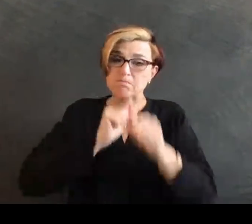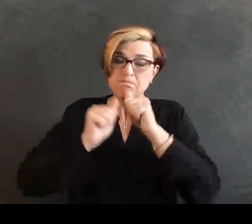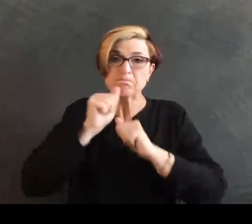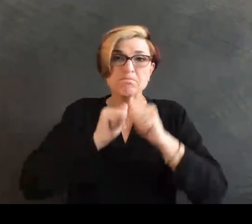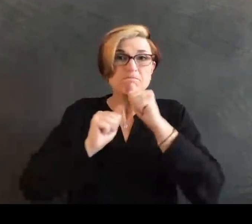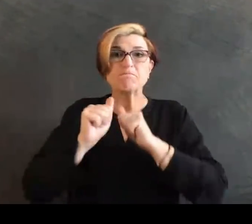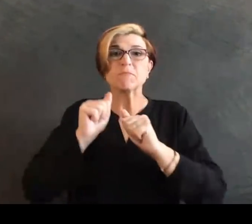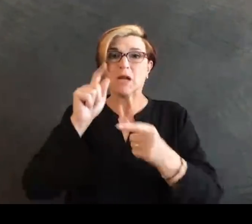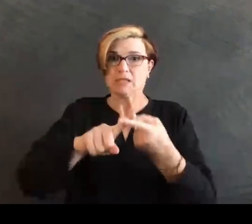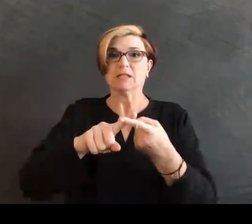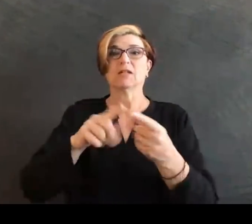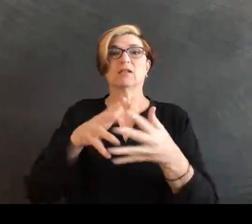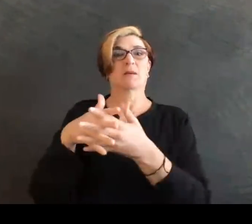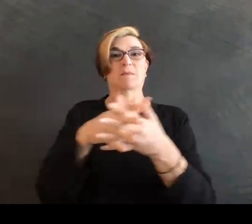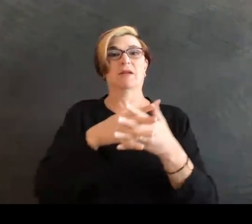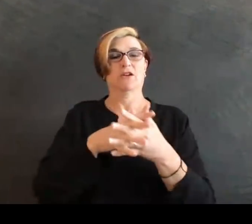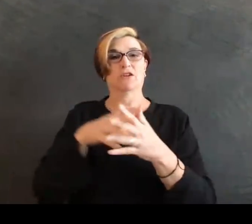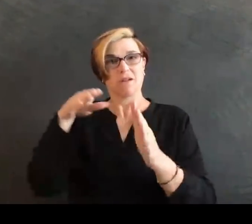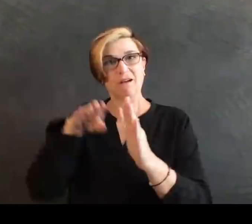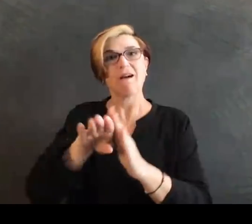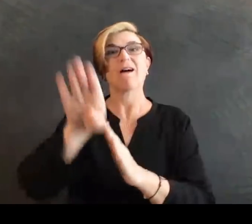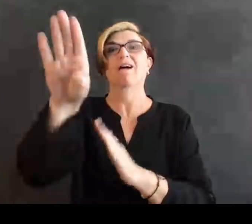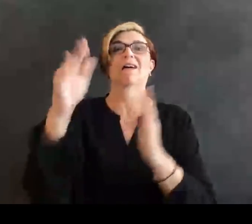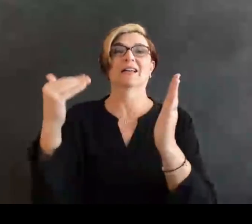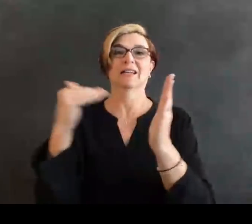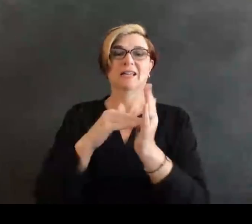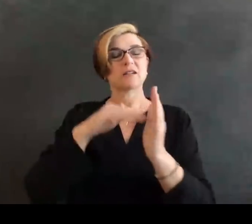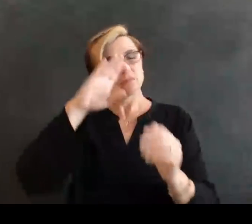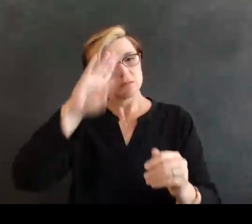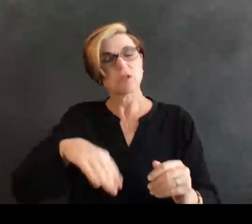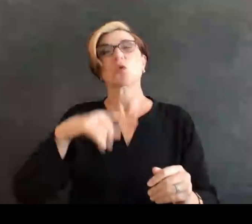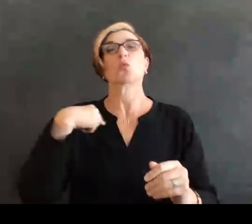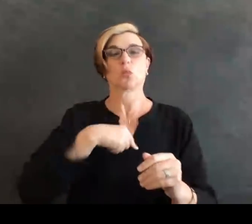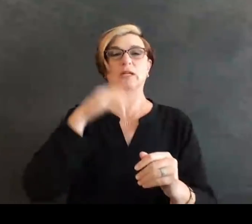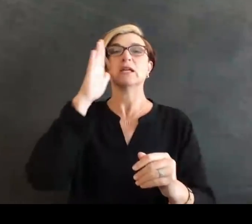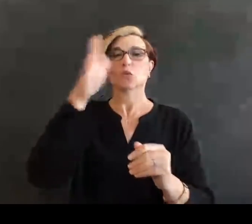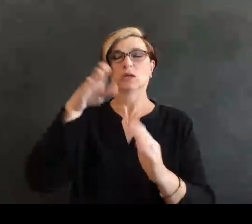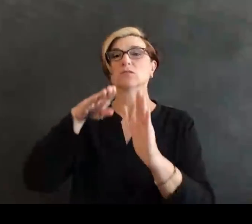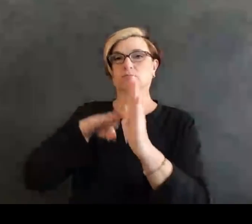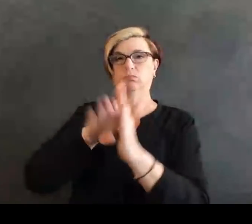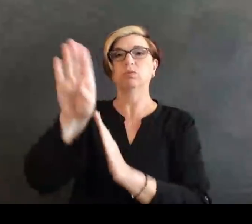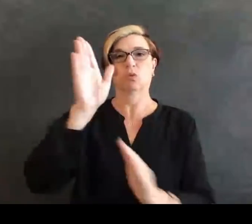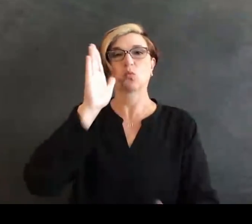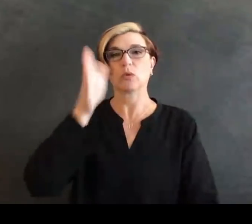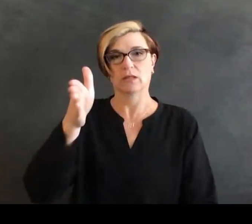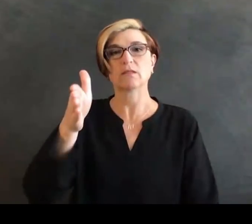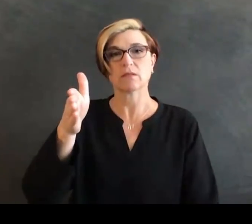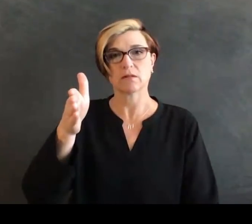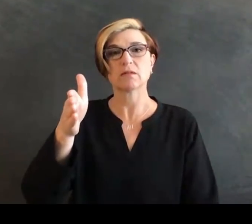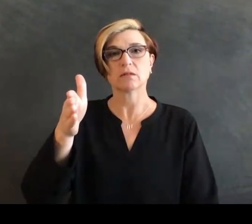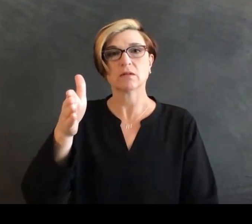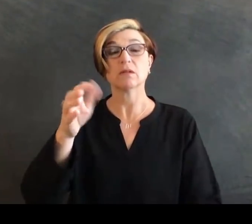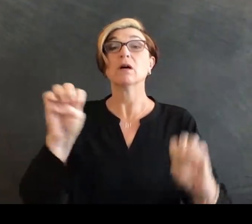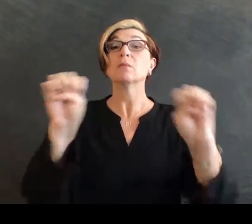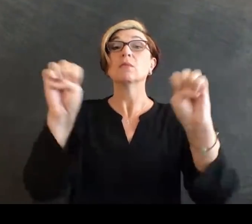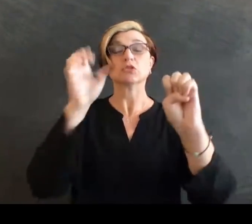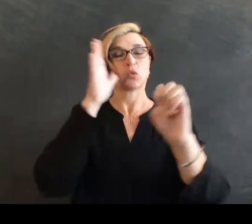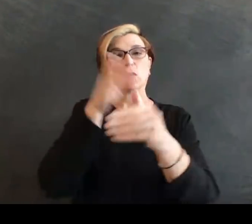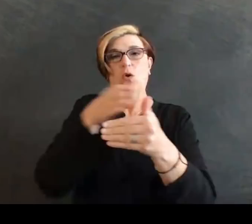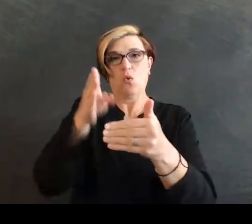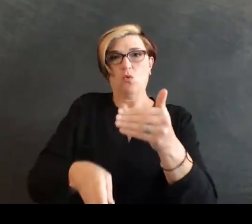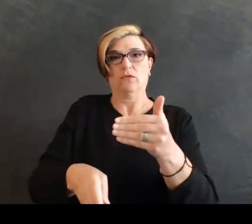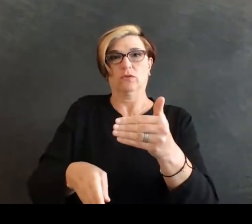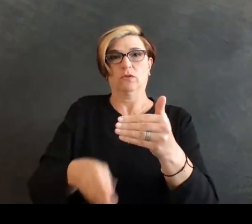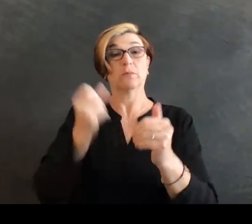we will emerge on the other side of the crisis, and that's the time we're waiting for. The more we commit ourselves now, the sooner we can win the